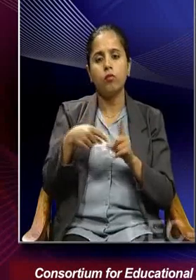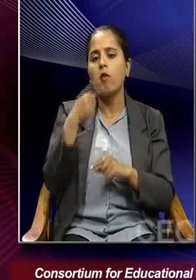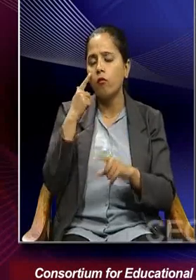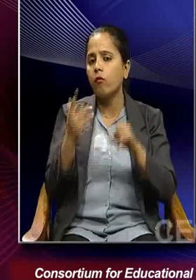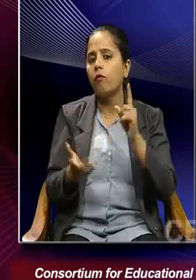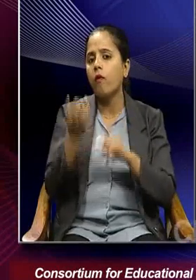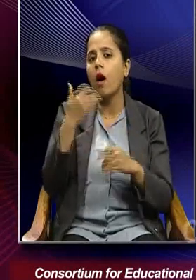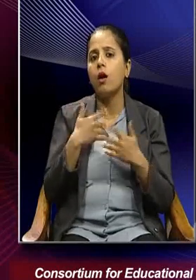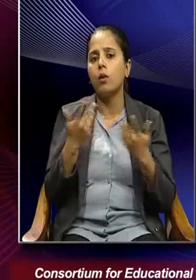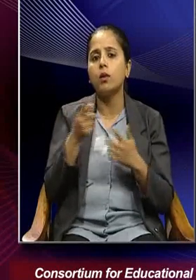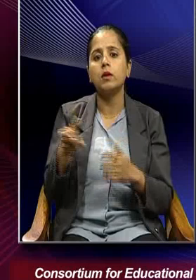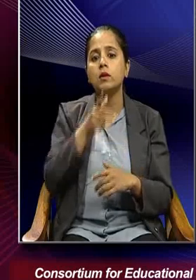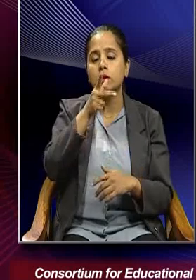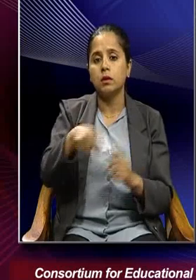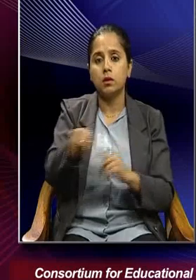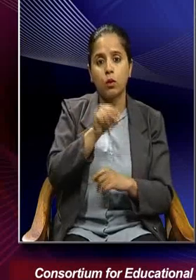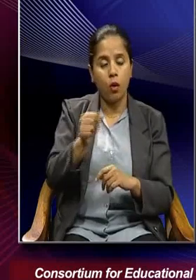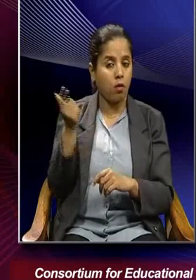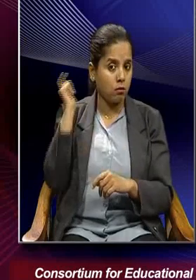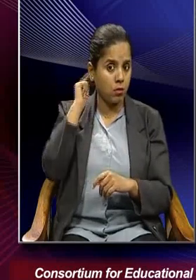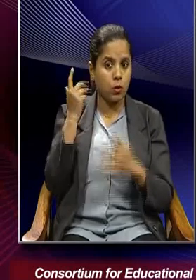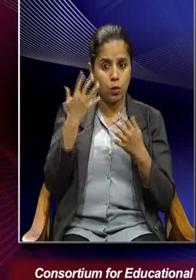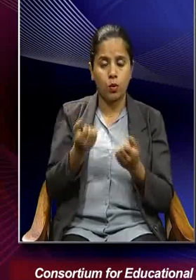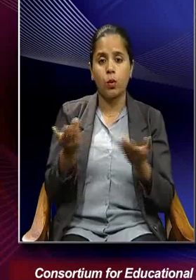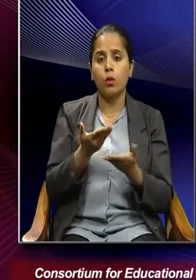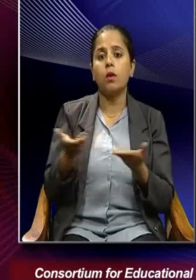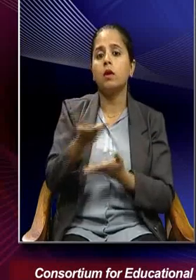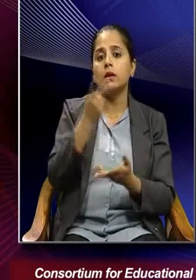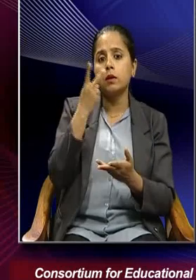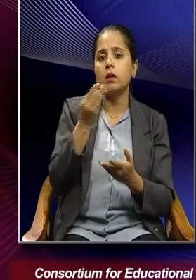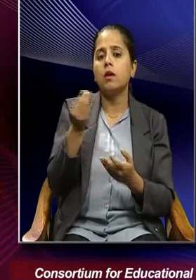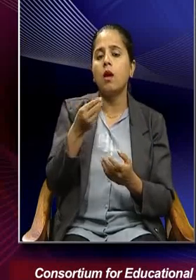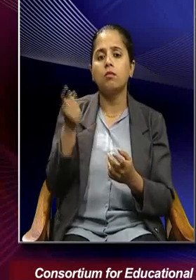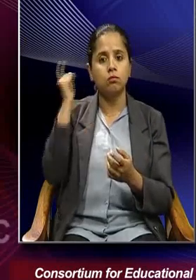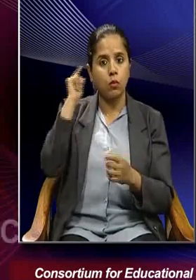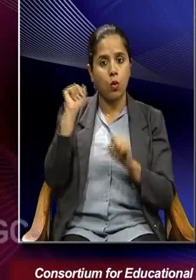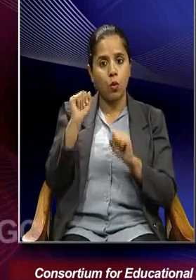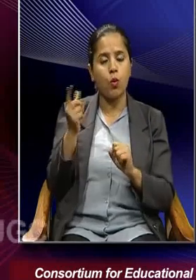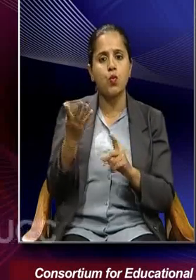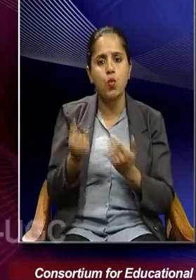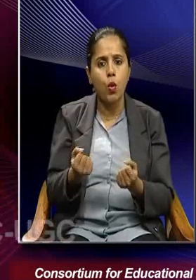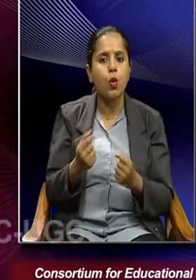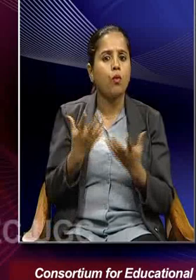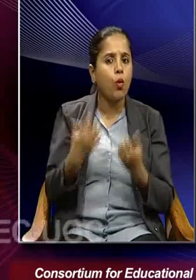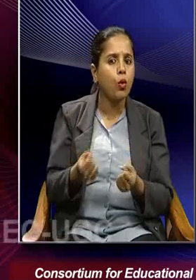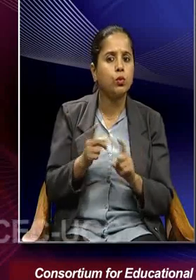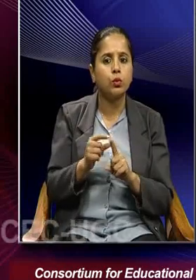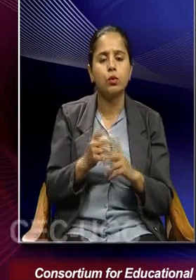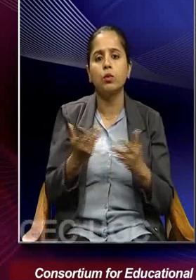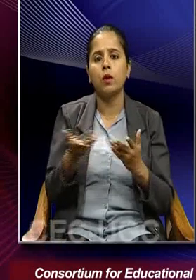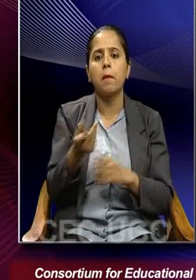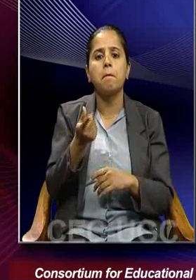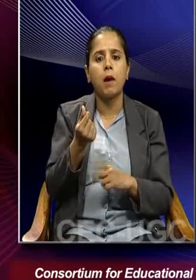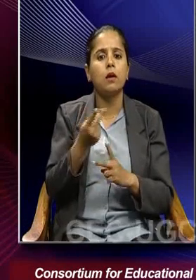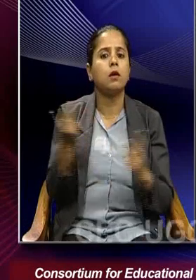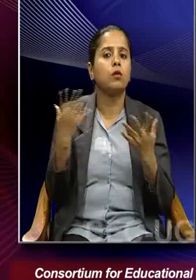that he tells her that his intentions are what are the kind of intentions, what he want to do with the kind of money,